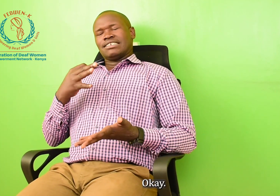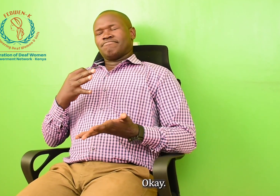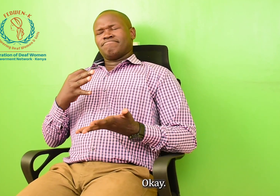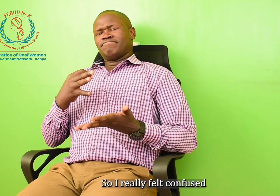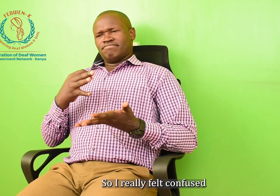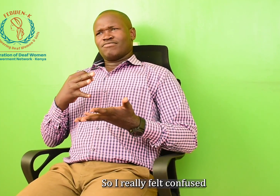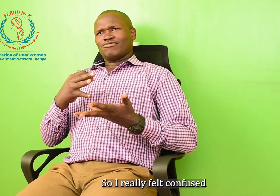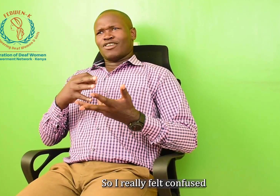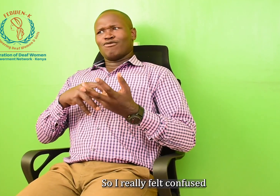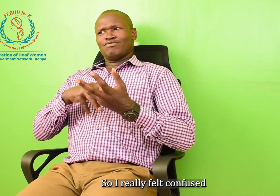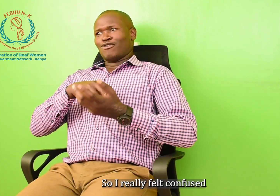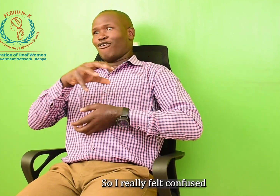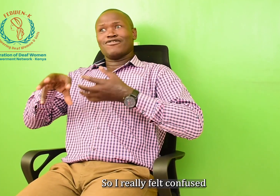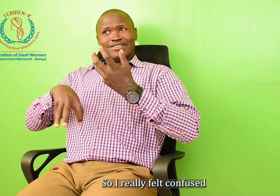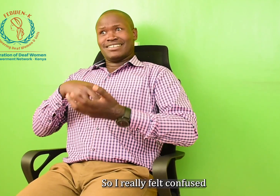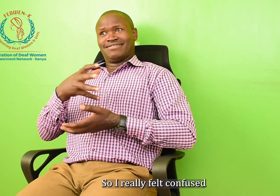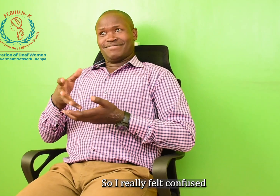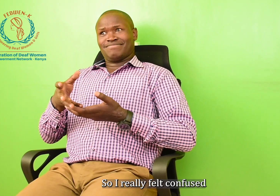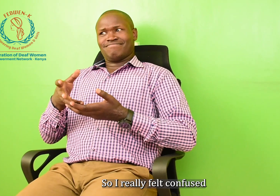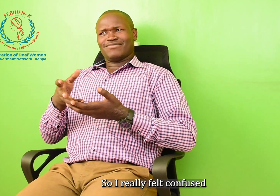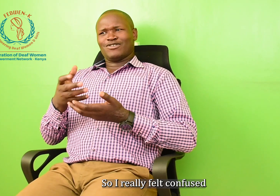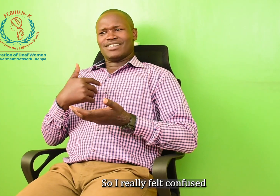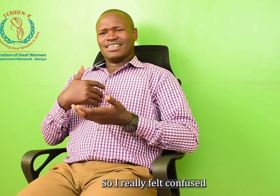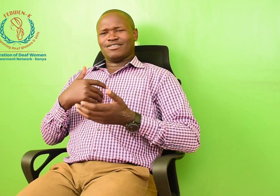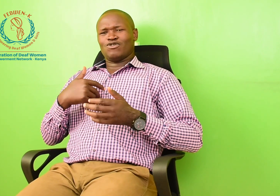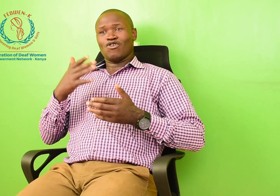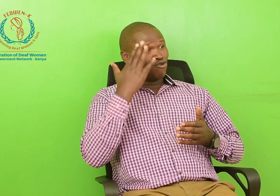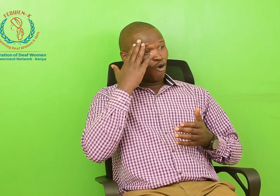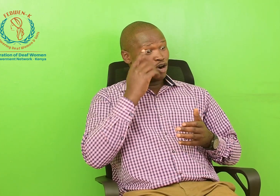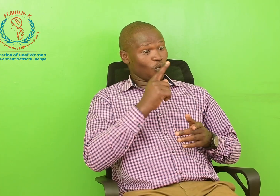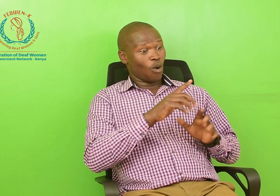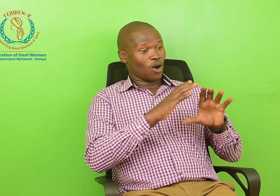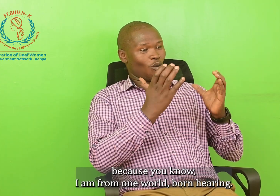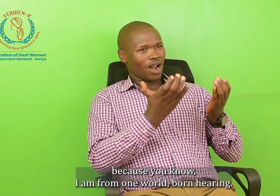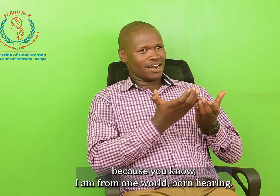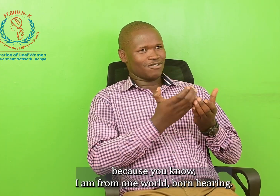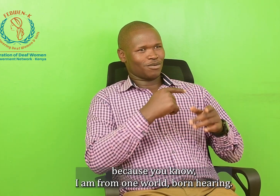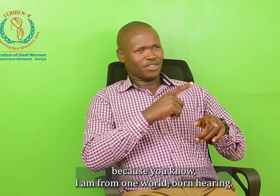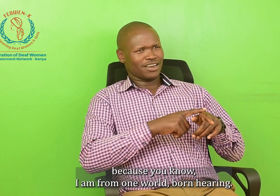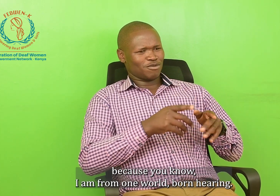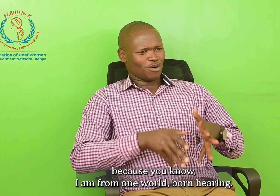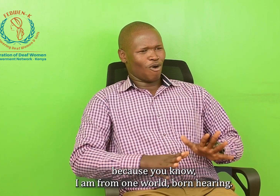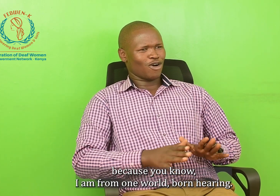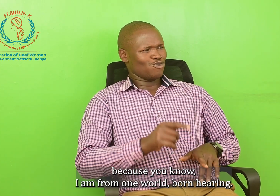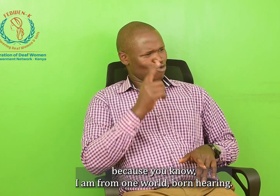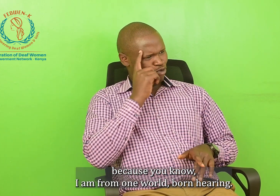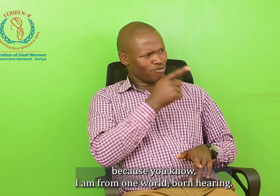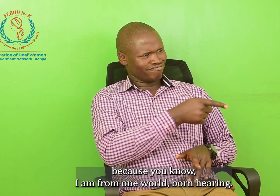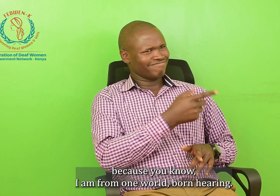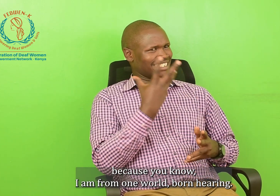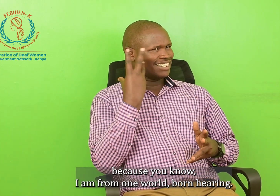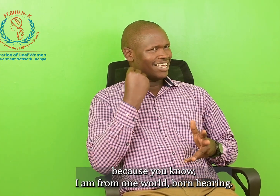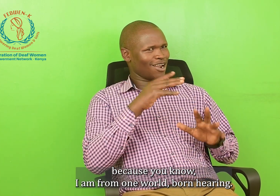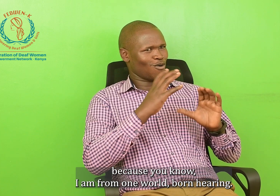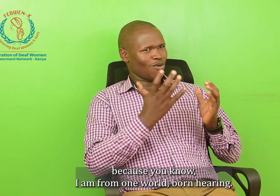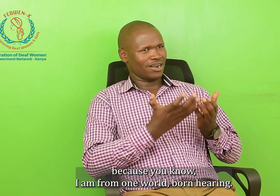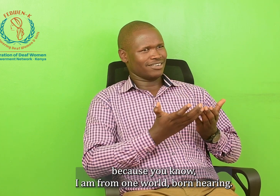Okay, so I really felt confused because I'm from one world,